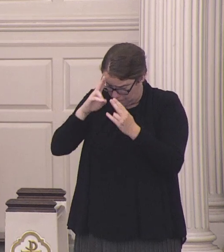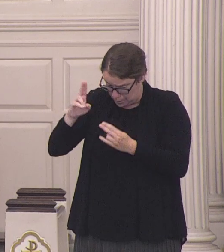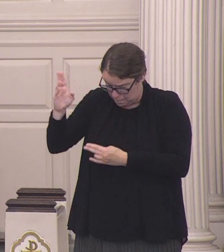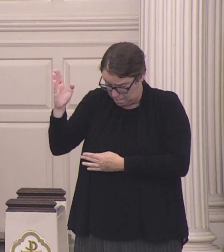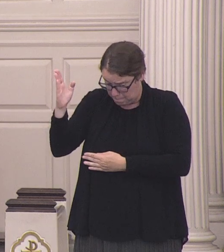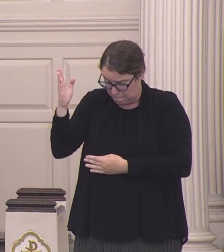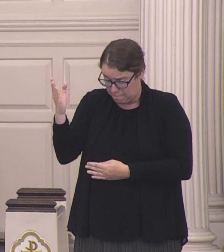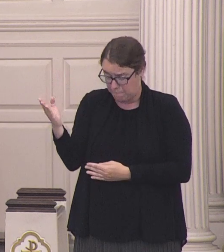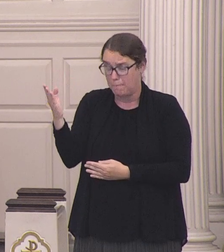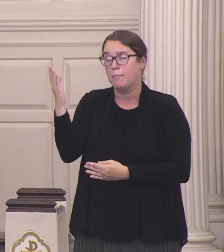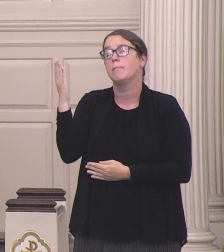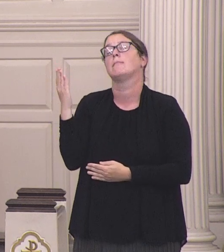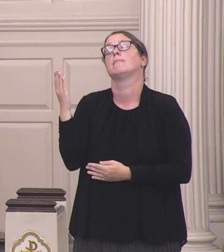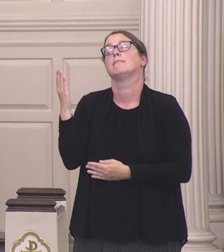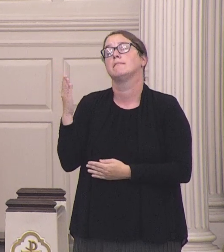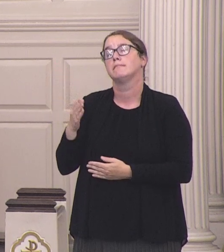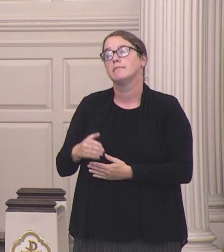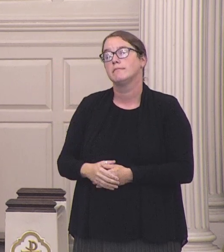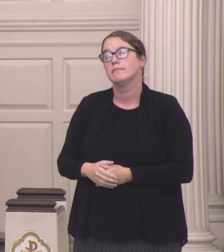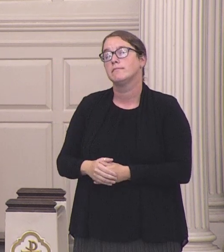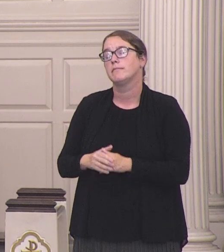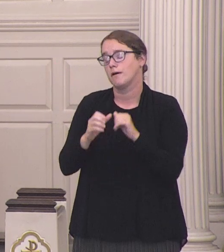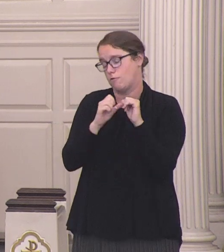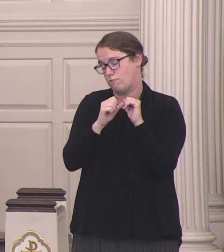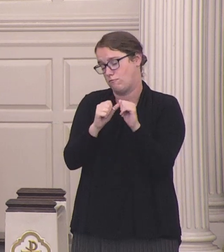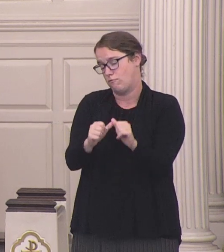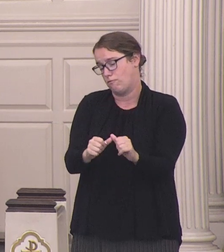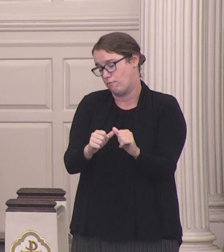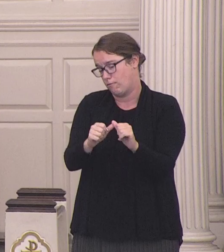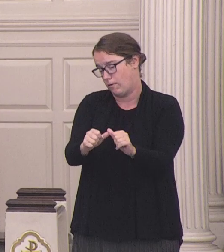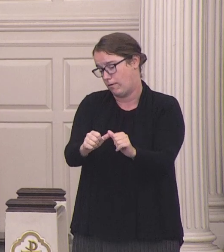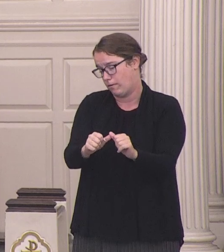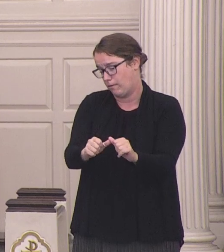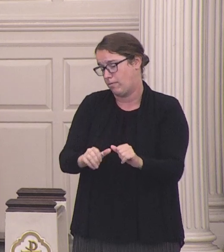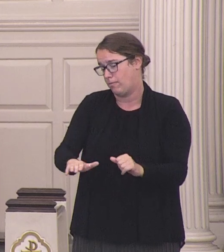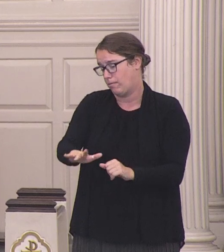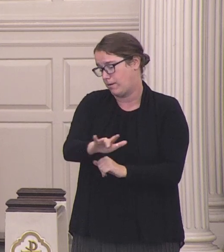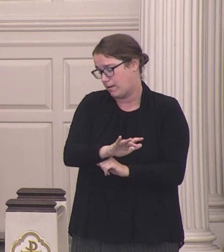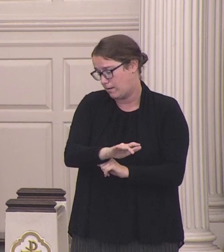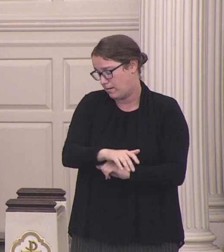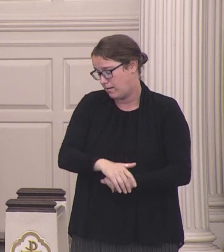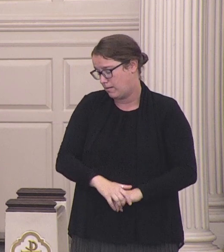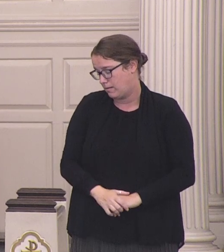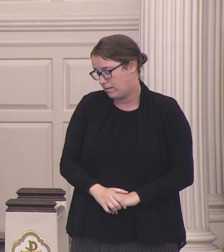Glory dwelling in our land.